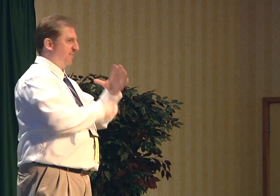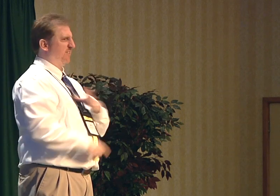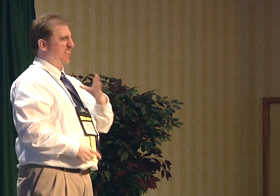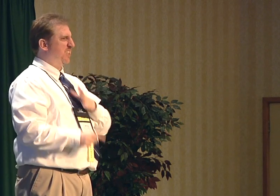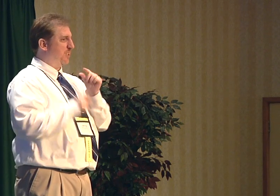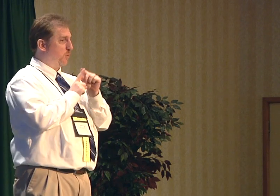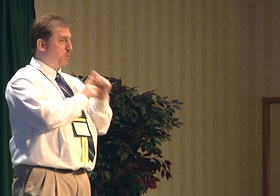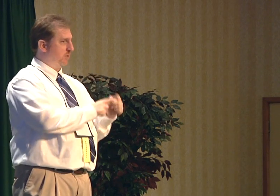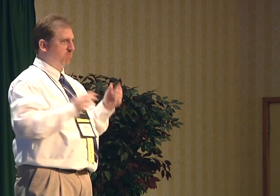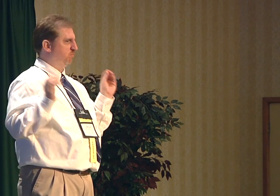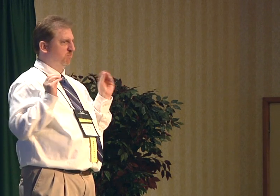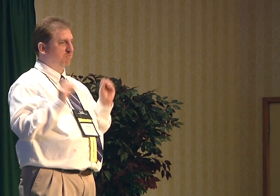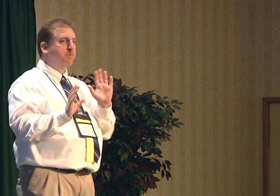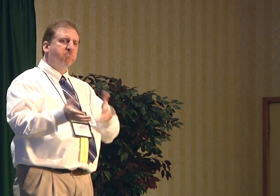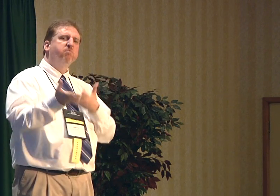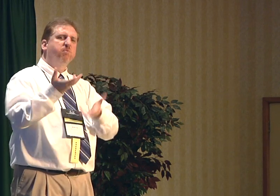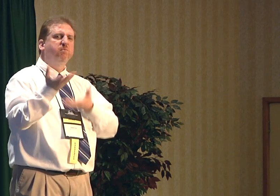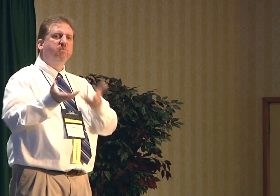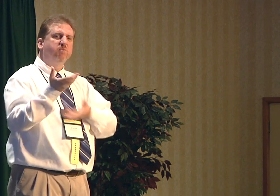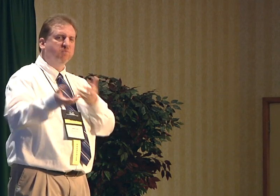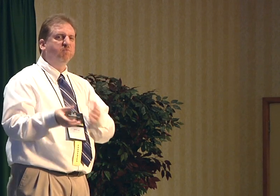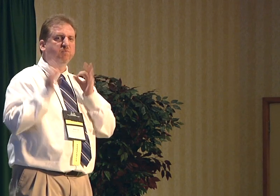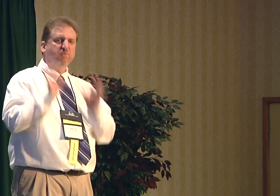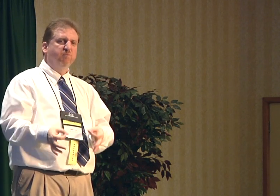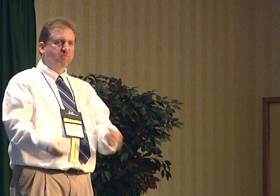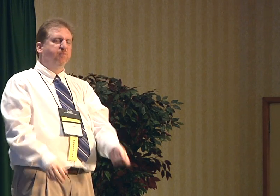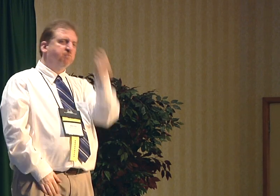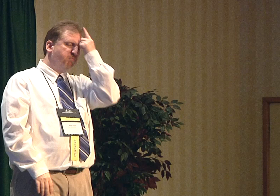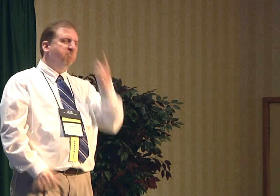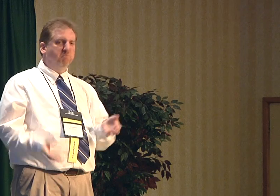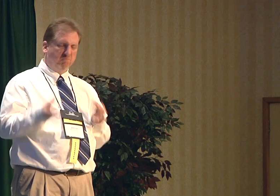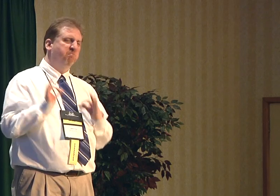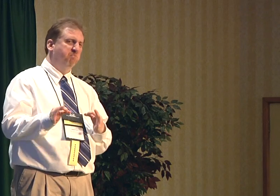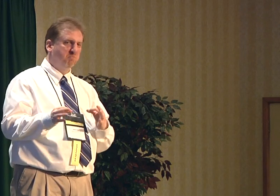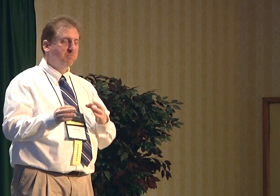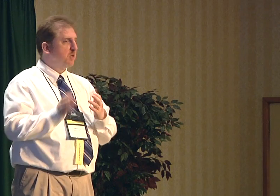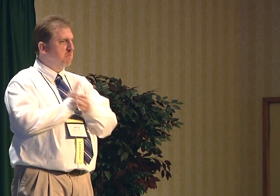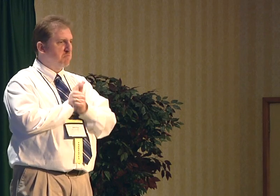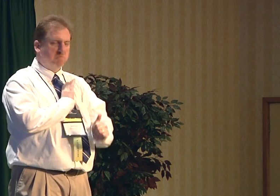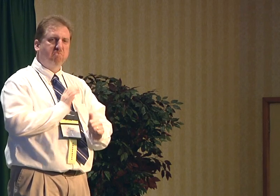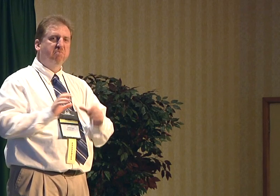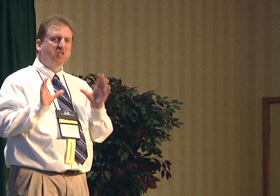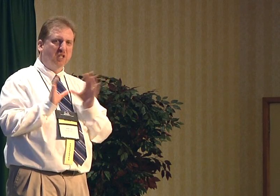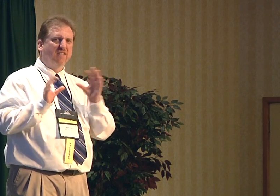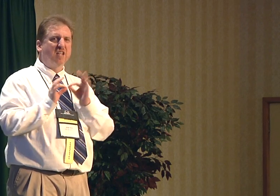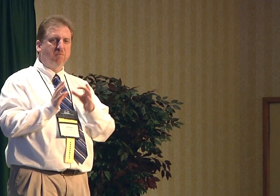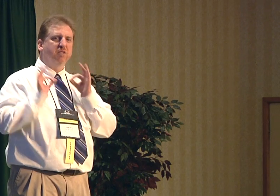that is a general practitioner. There's no specific terminology or anything that will come up. It's